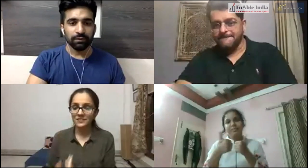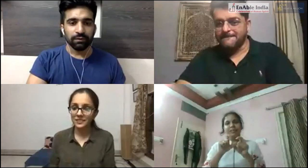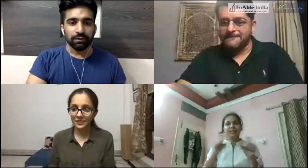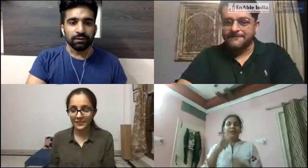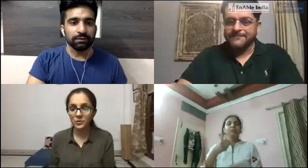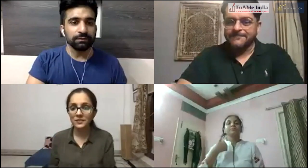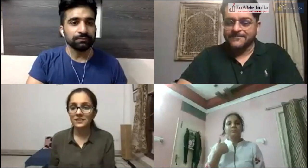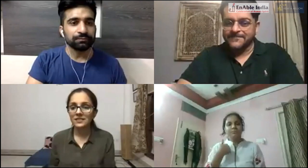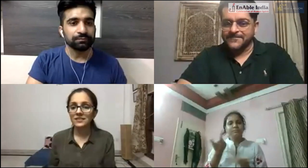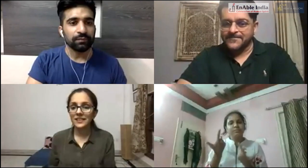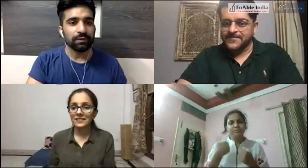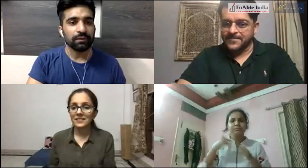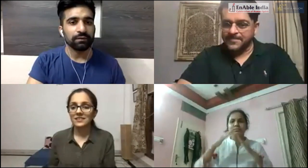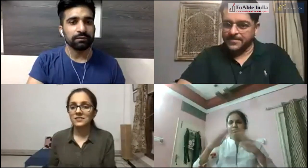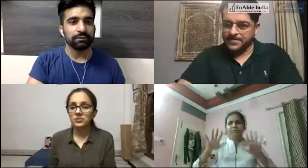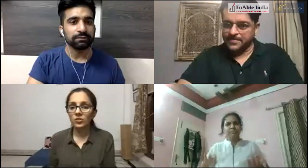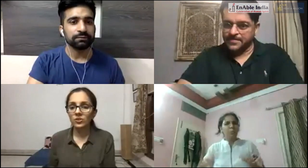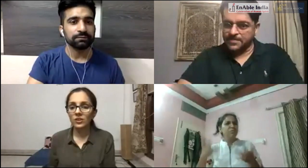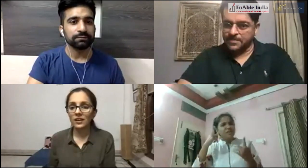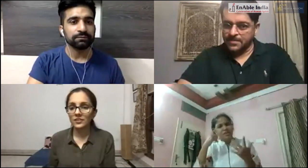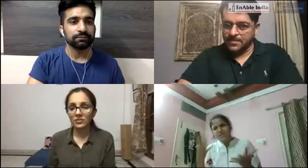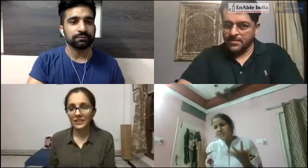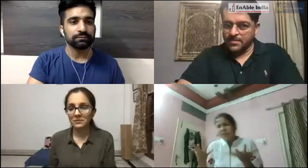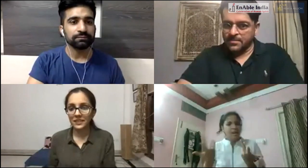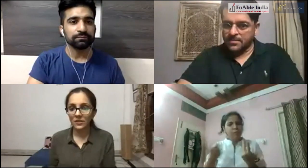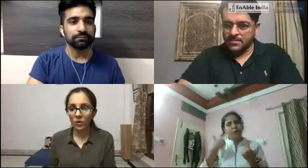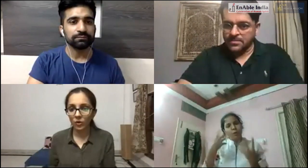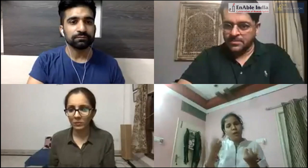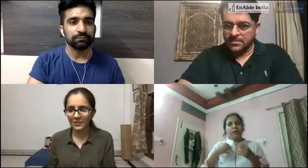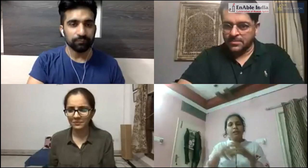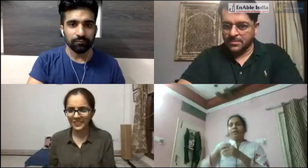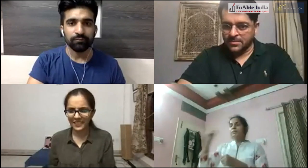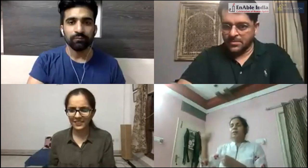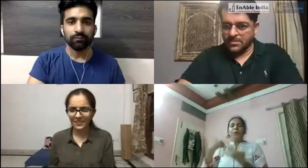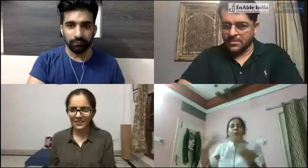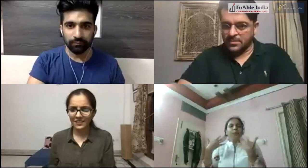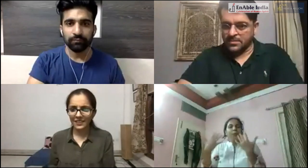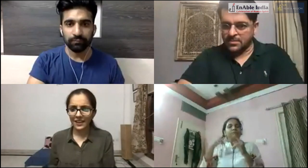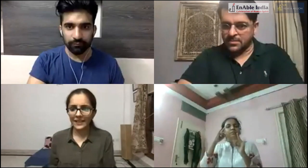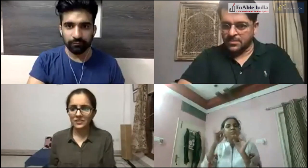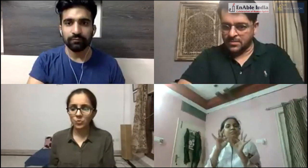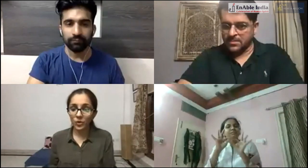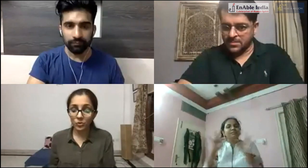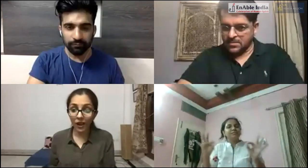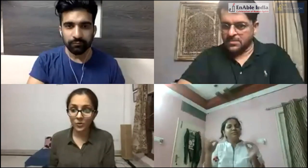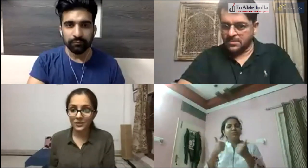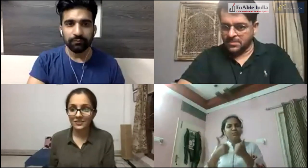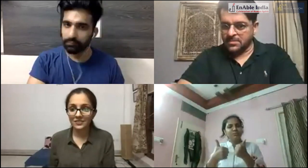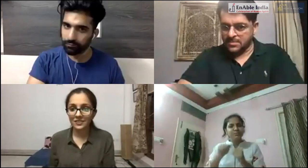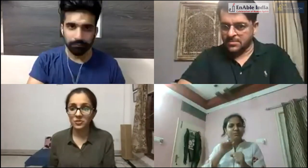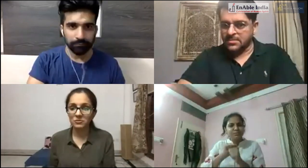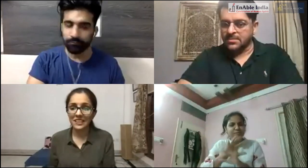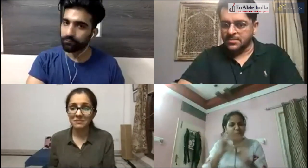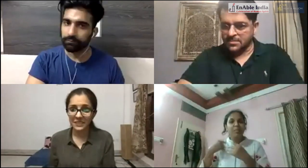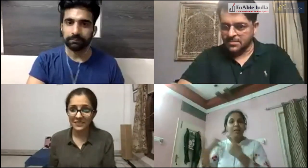Yes, we can see you. Great. So, when I'm staying home and I'm feeling, I want to go out,